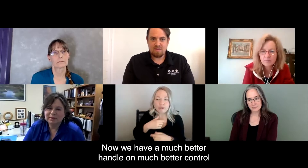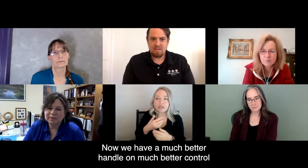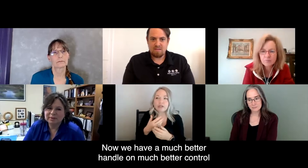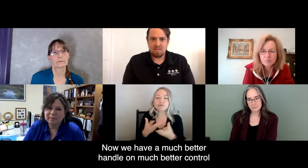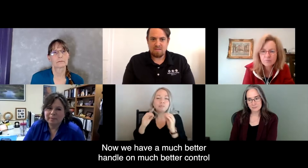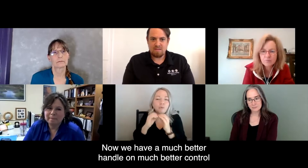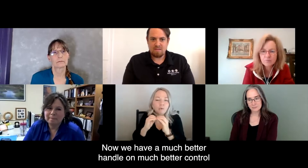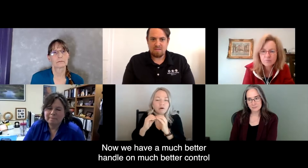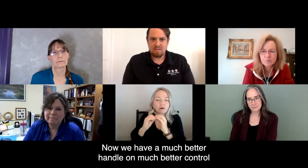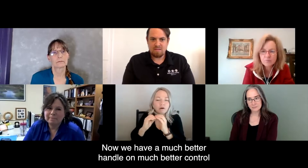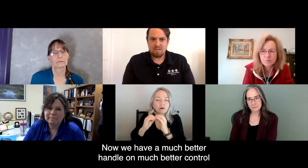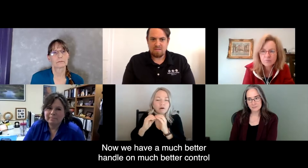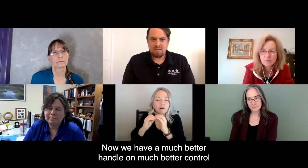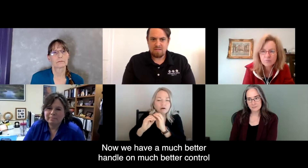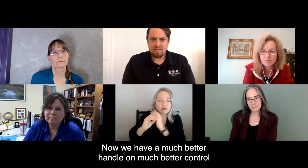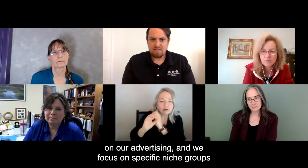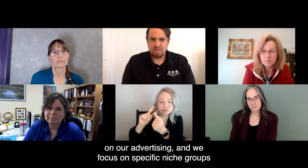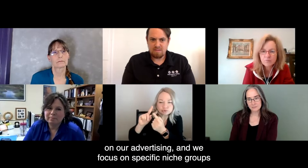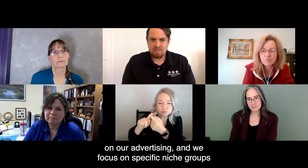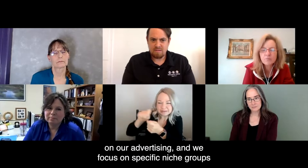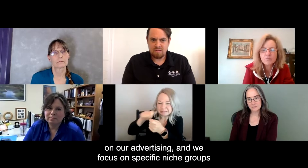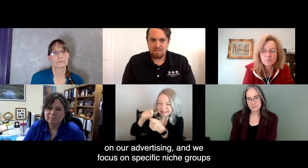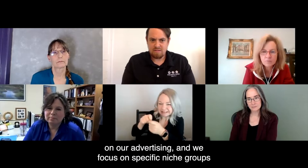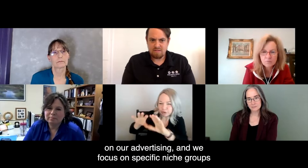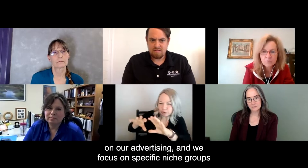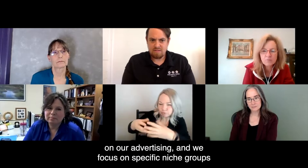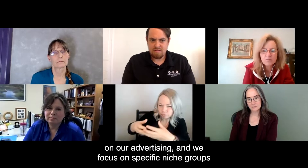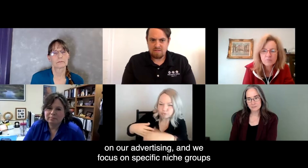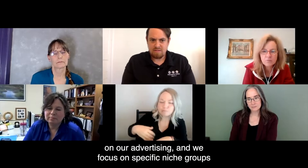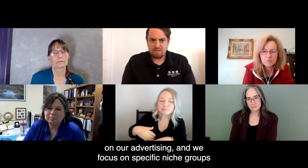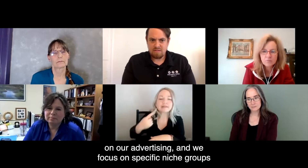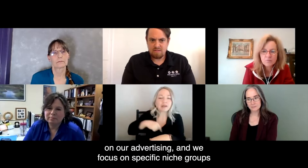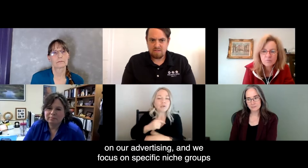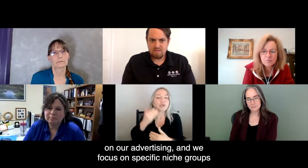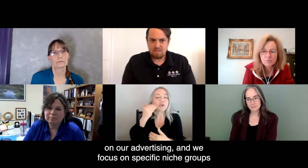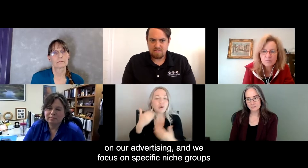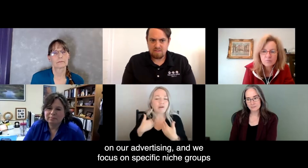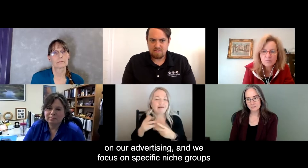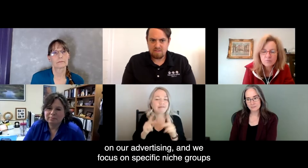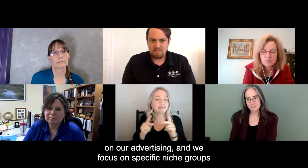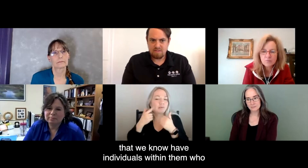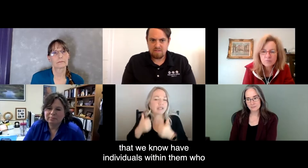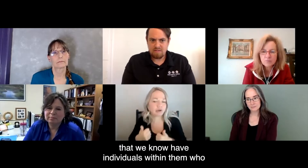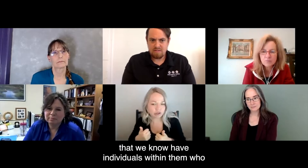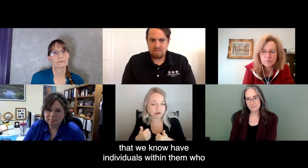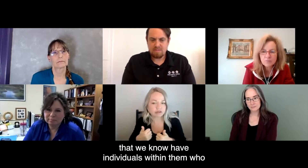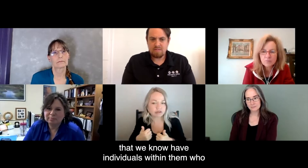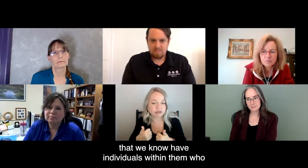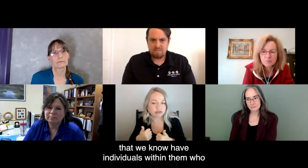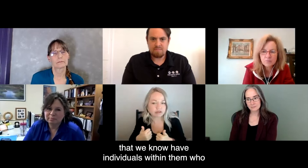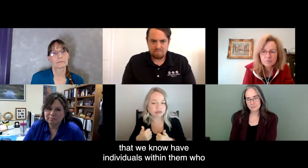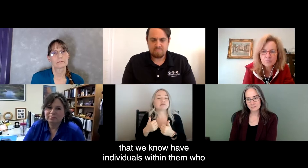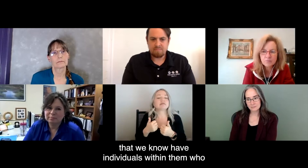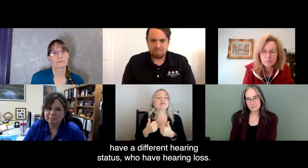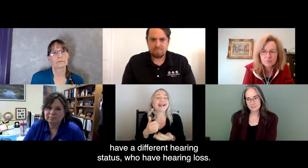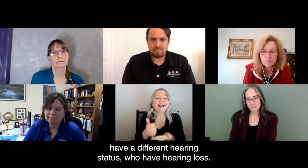Now we have a much better handle and much better control on our advertising. And we focus on specific niche groups that we know have